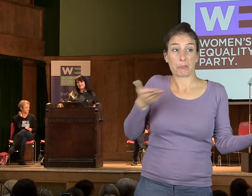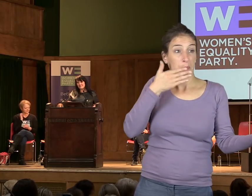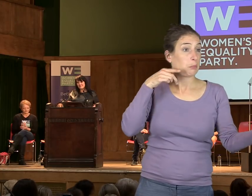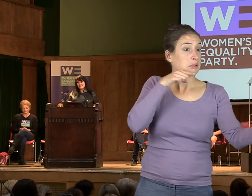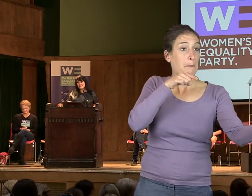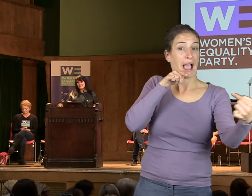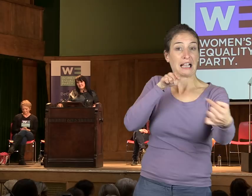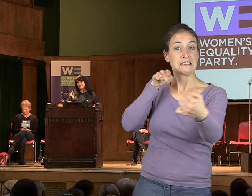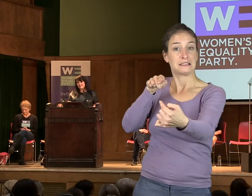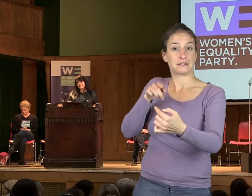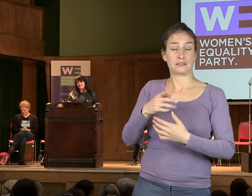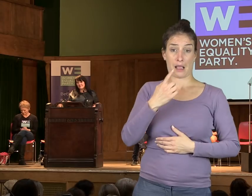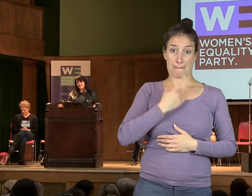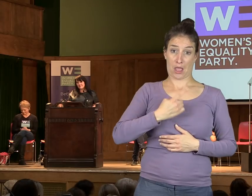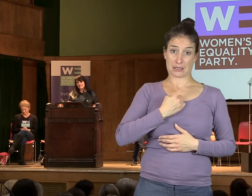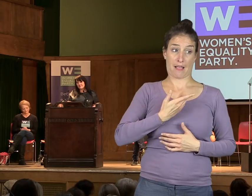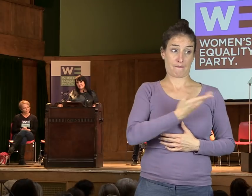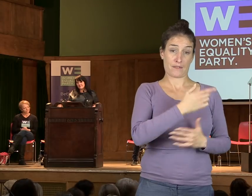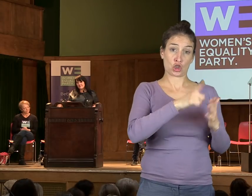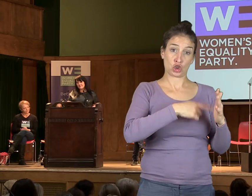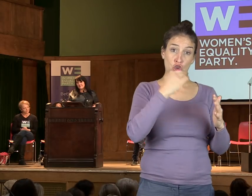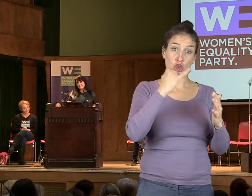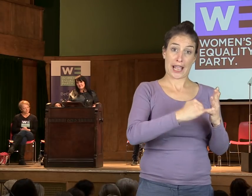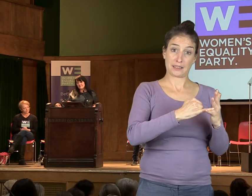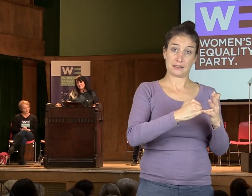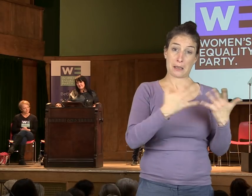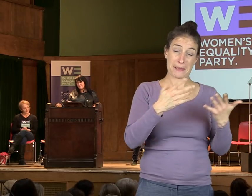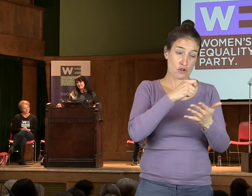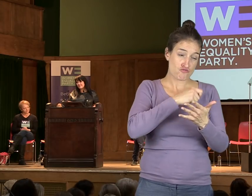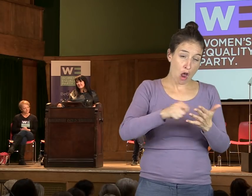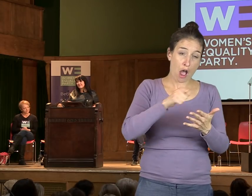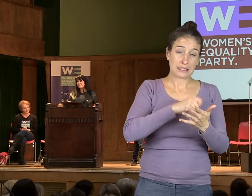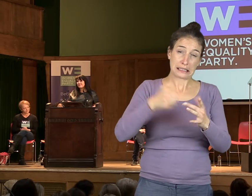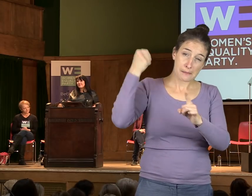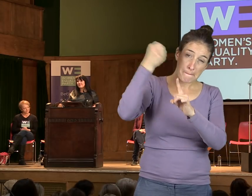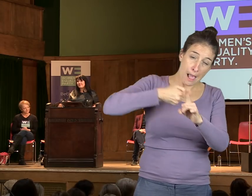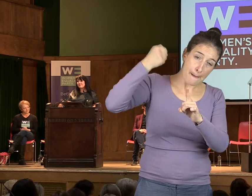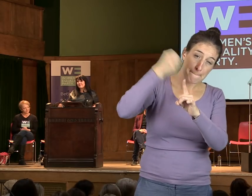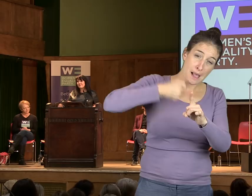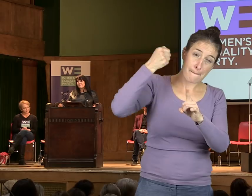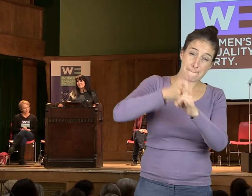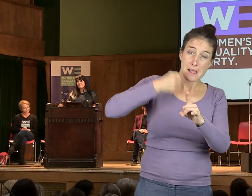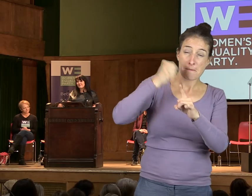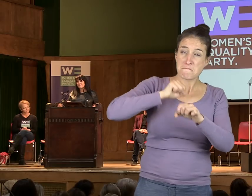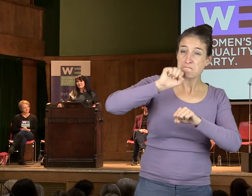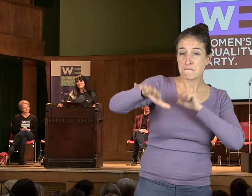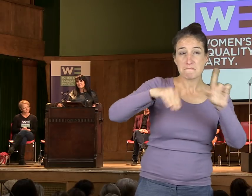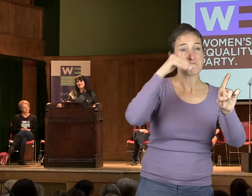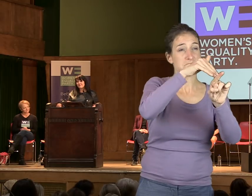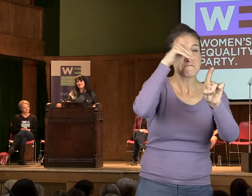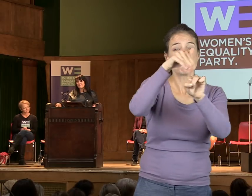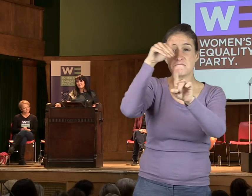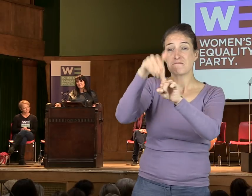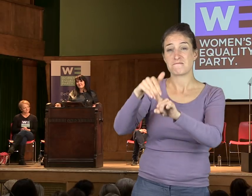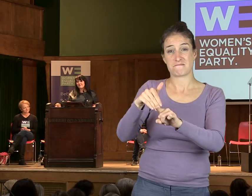and I, and a handful of others, have been writing and advocating the whole way through, but nobody has